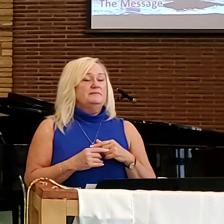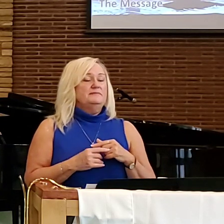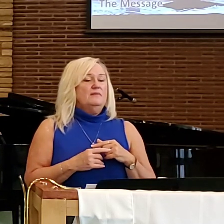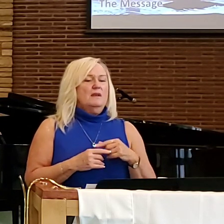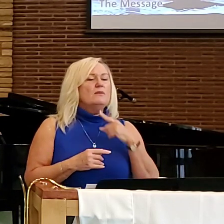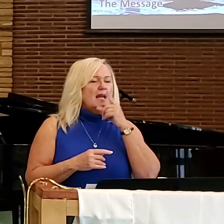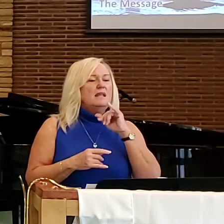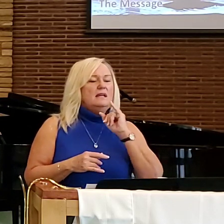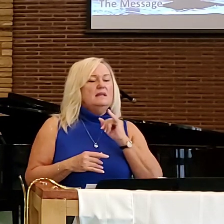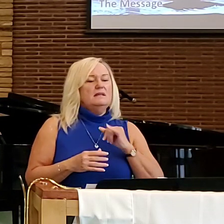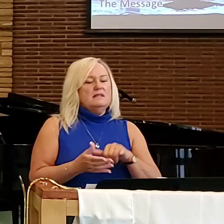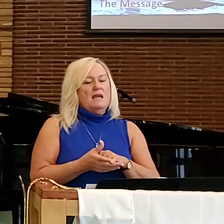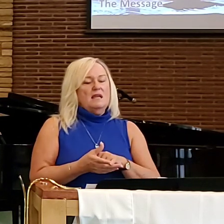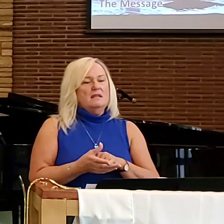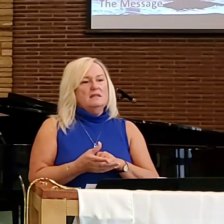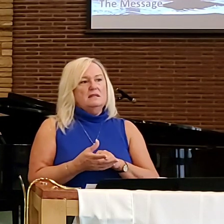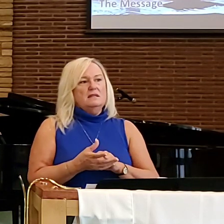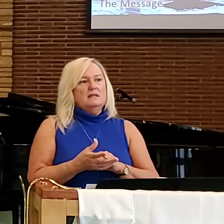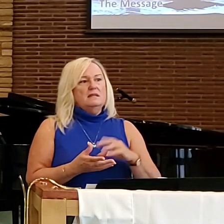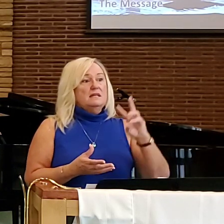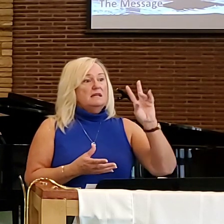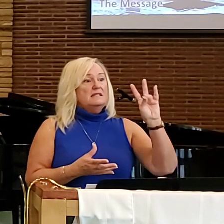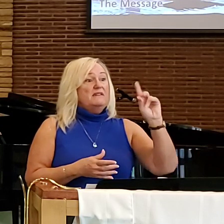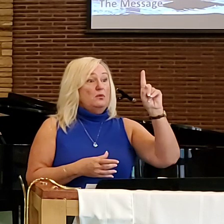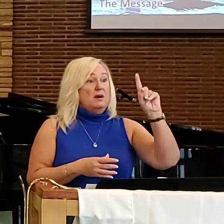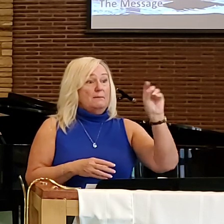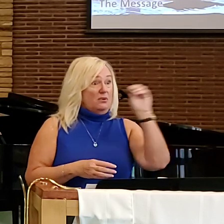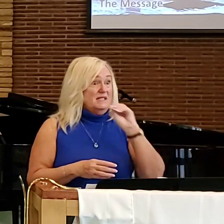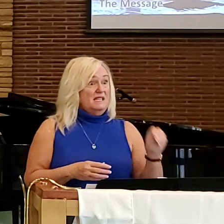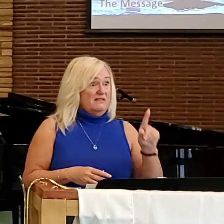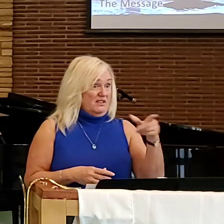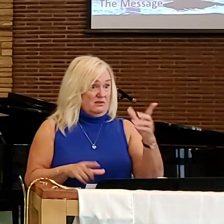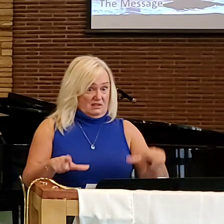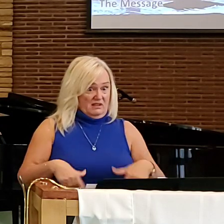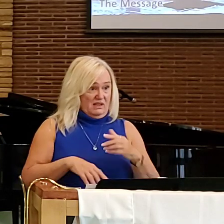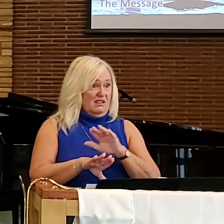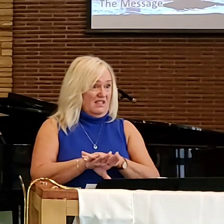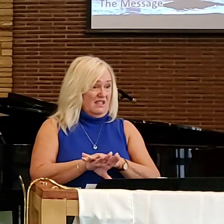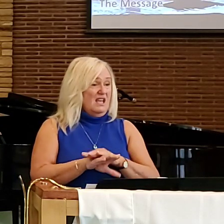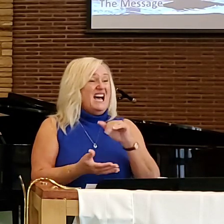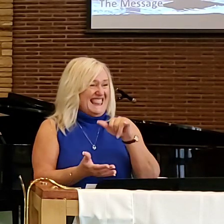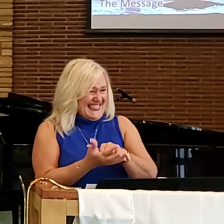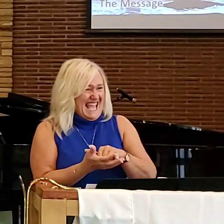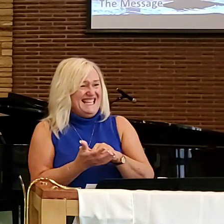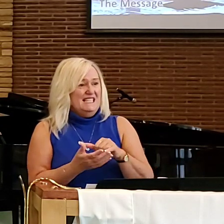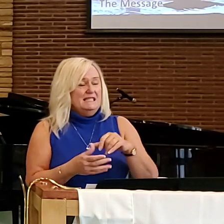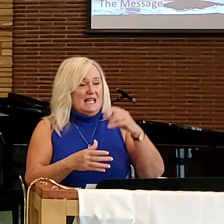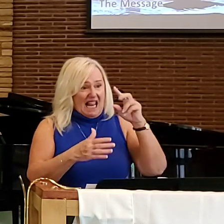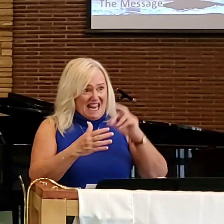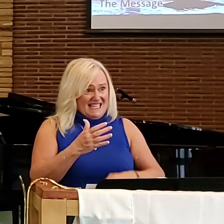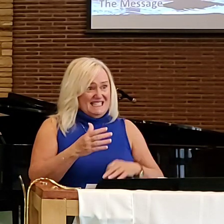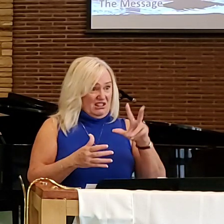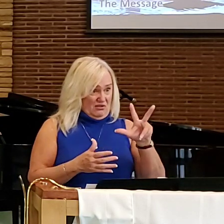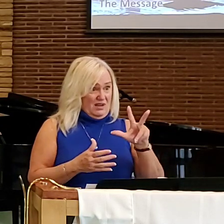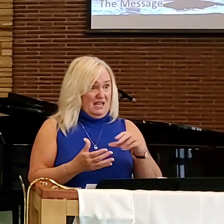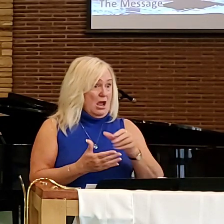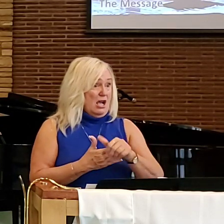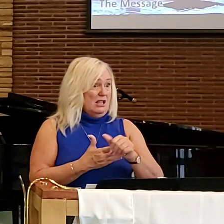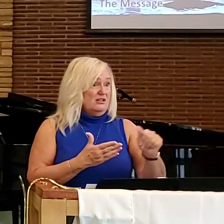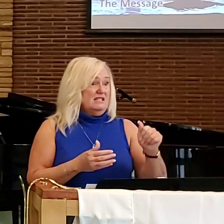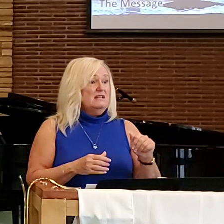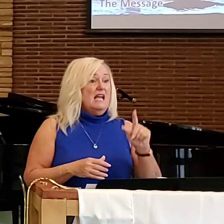The reality is that 71% of those living on that less than $3 an hour in tips are